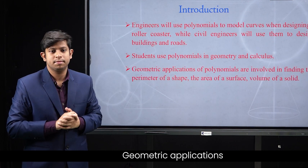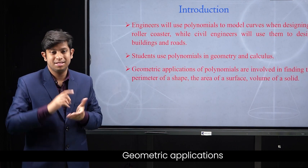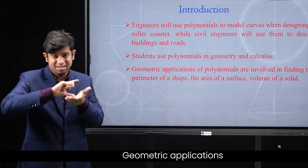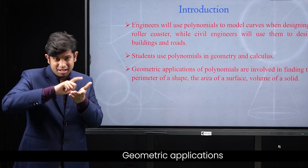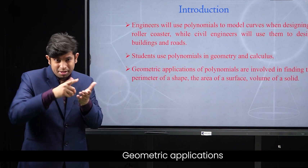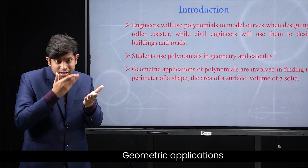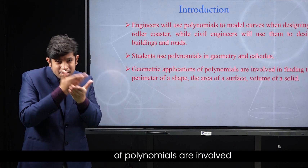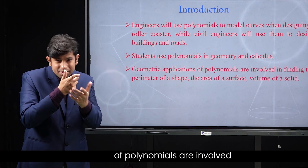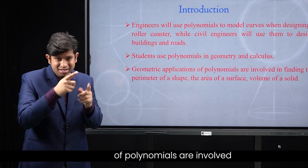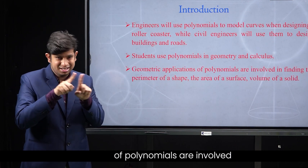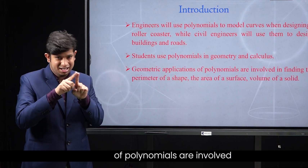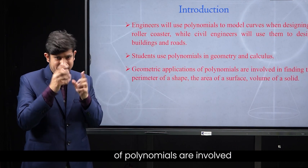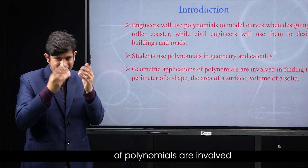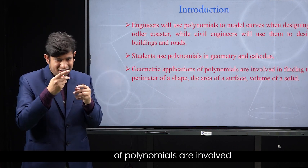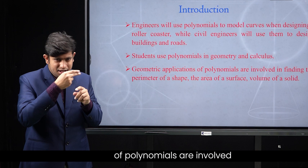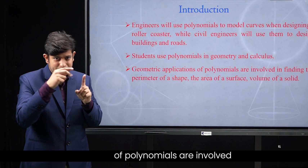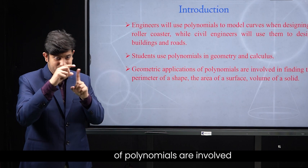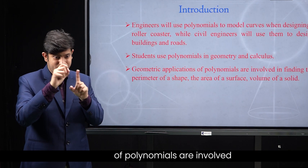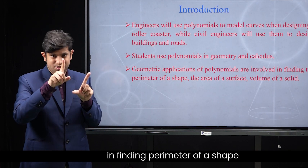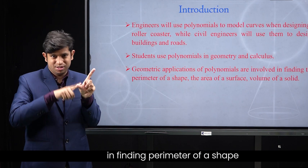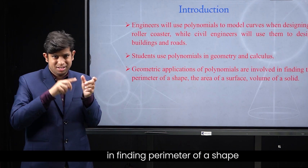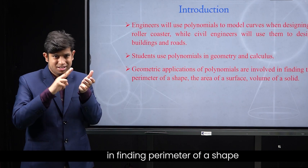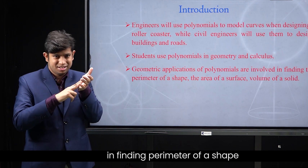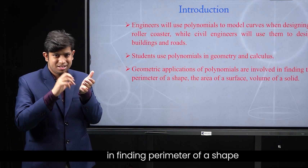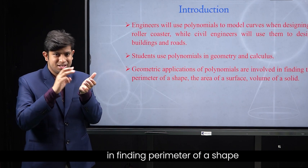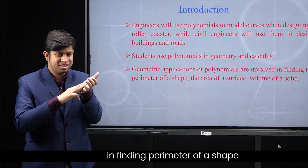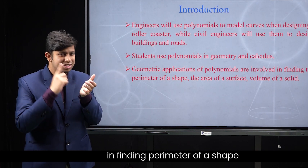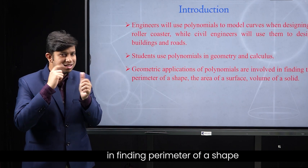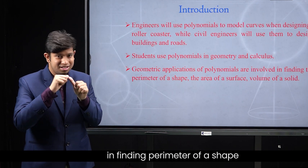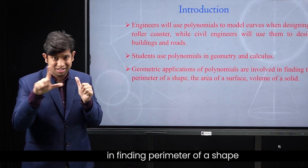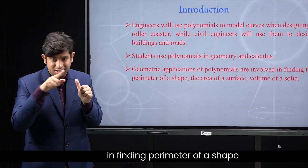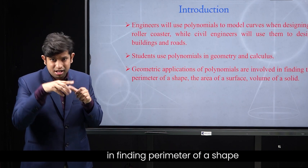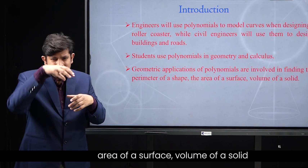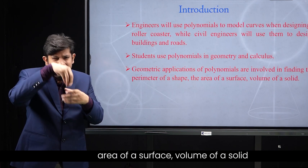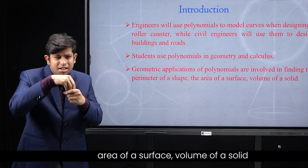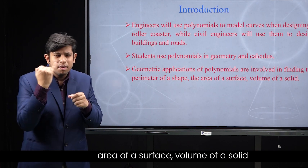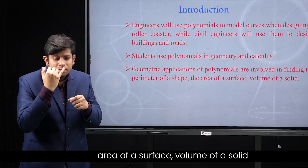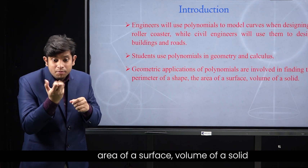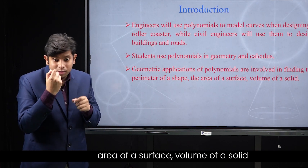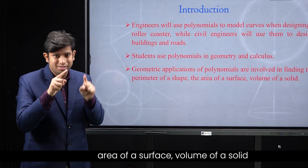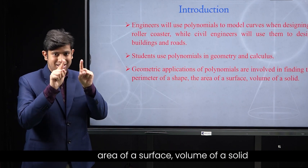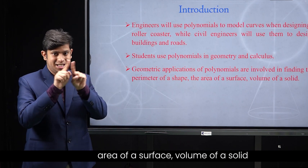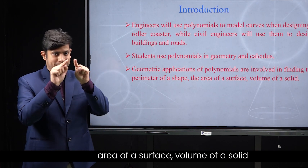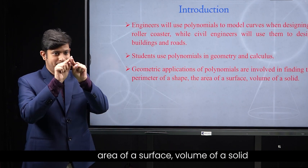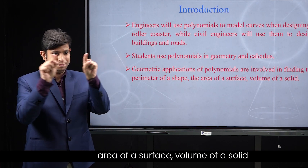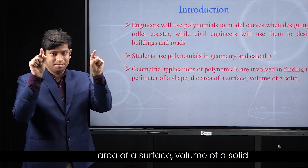Geometric applications of polynomials are involved in finding perimeter of a shape, area of a surface, volume of a solid.